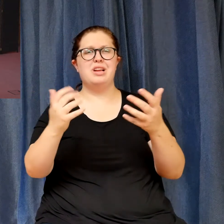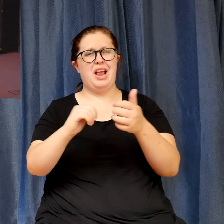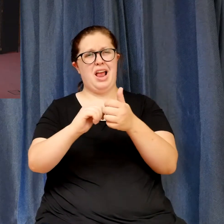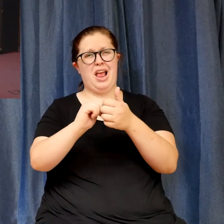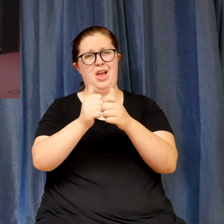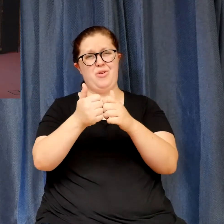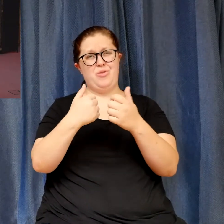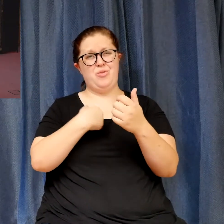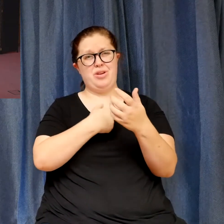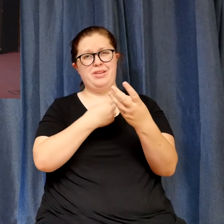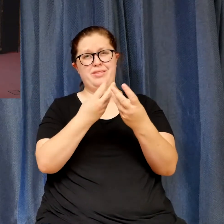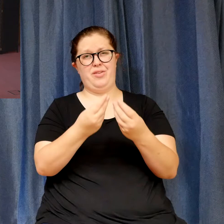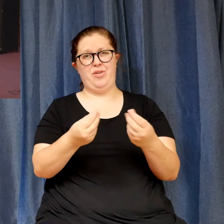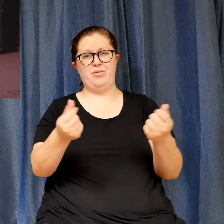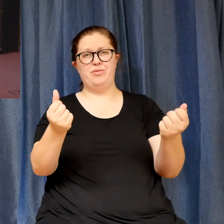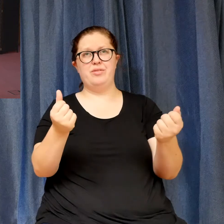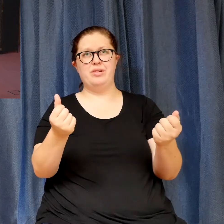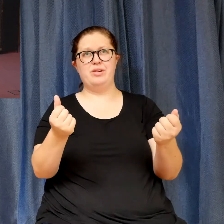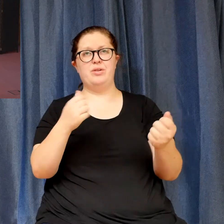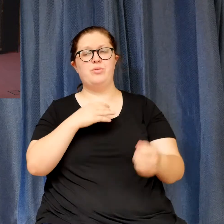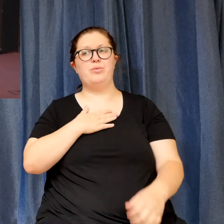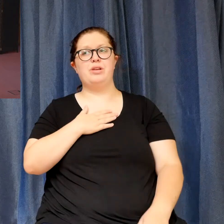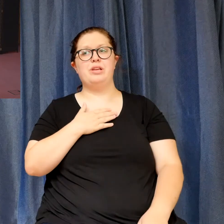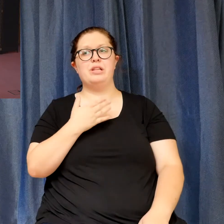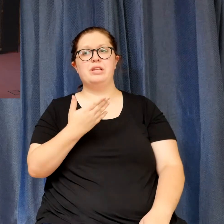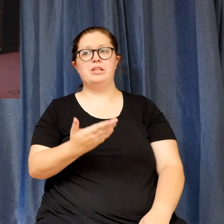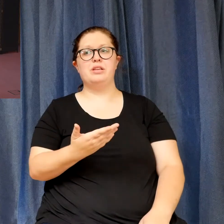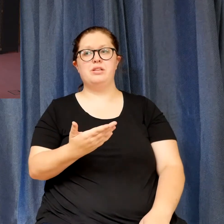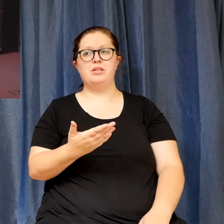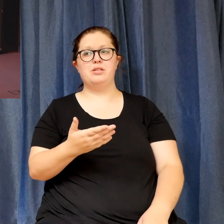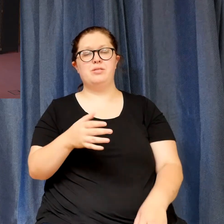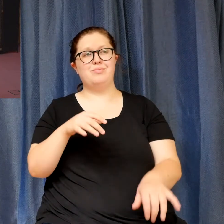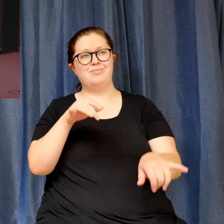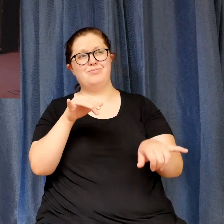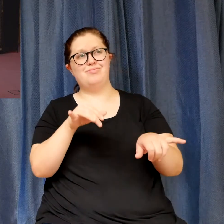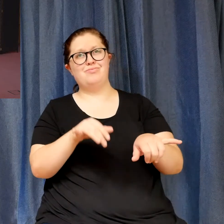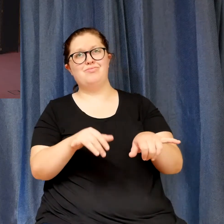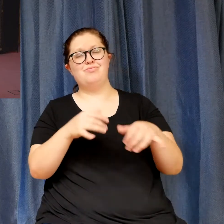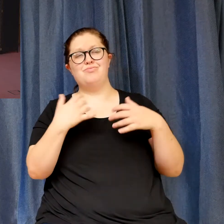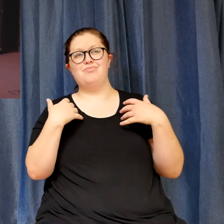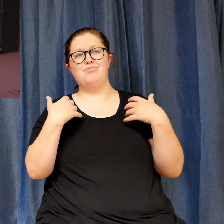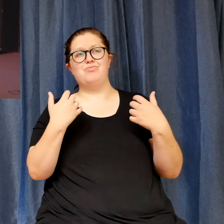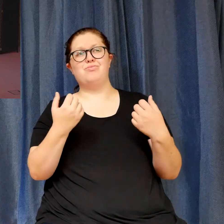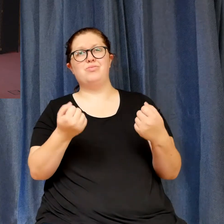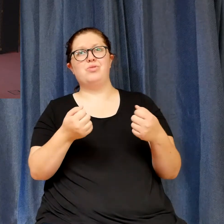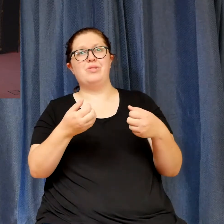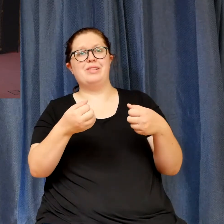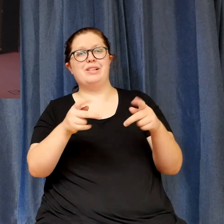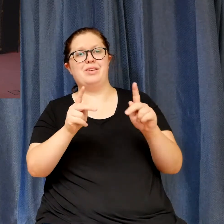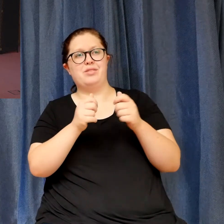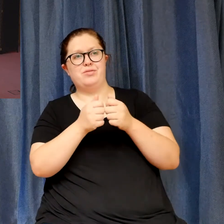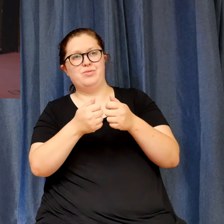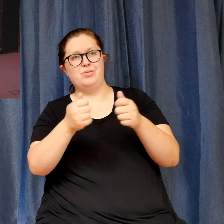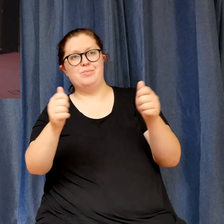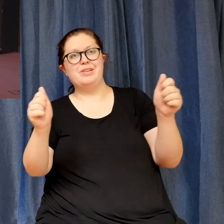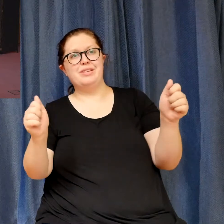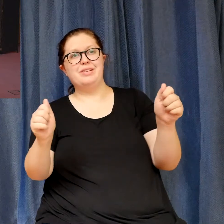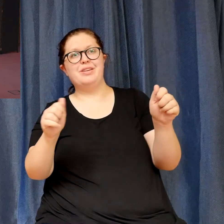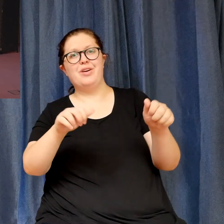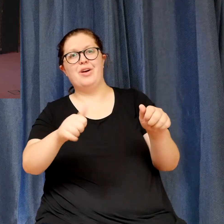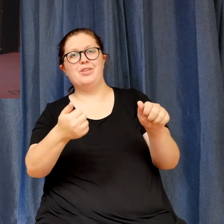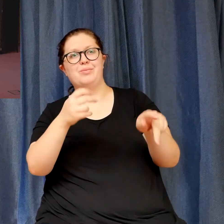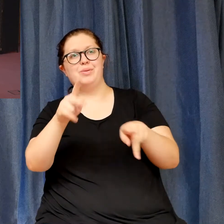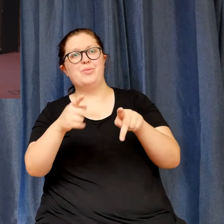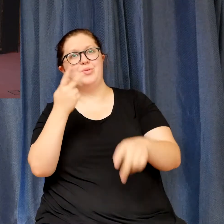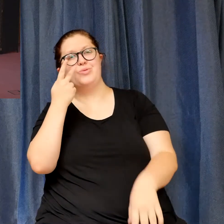by our willingness to be held by the quiet courage to allow our vulnerabilities to be